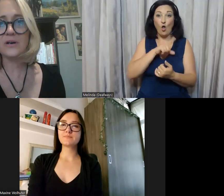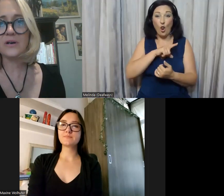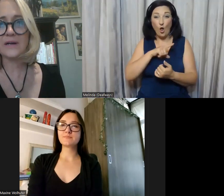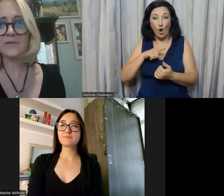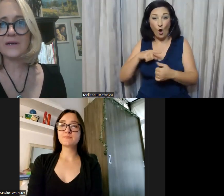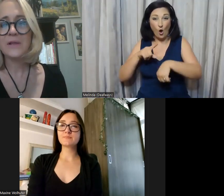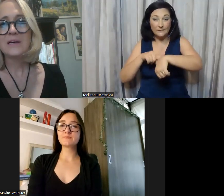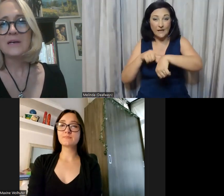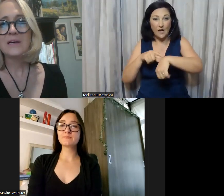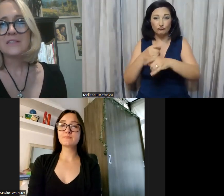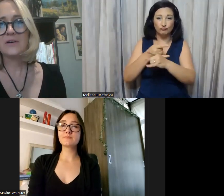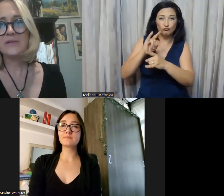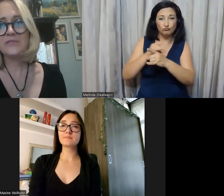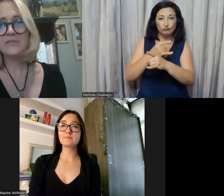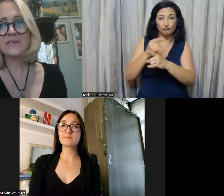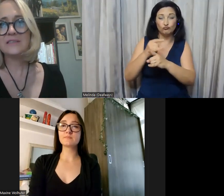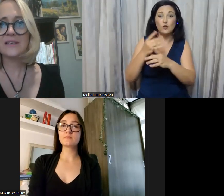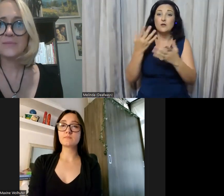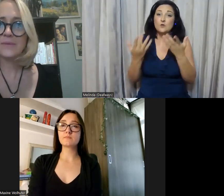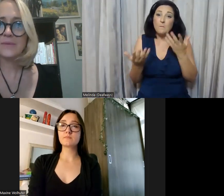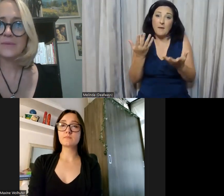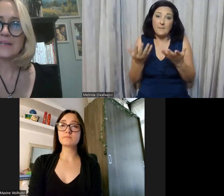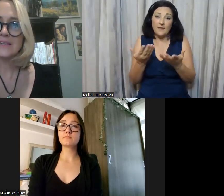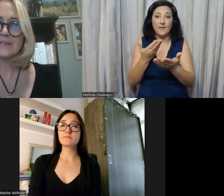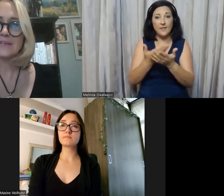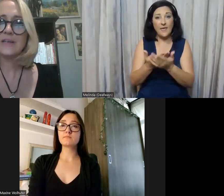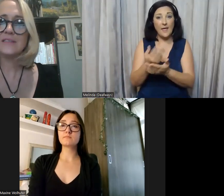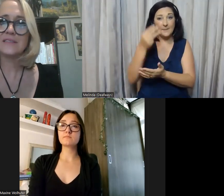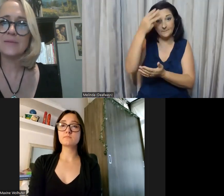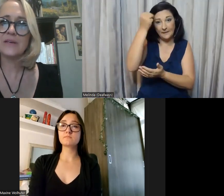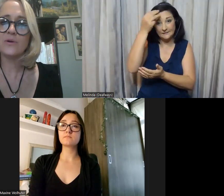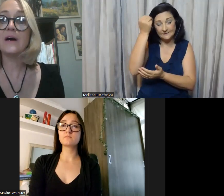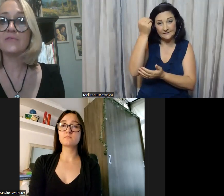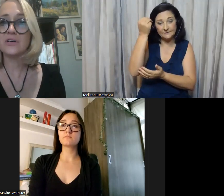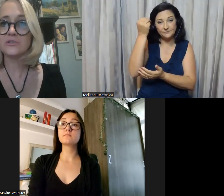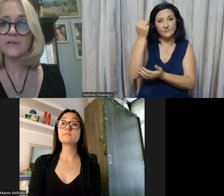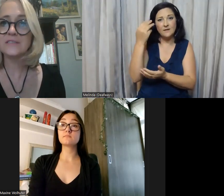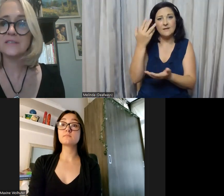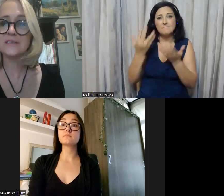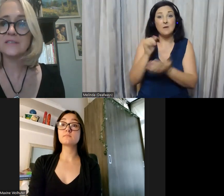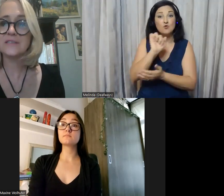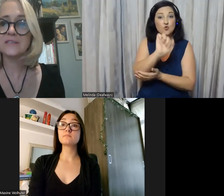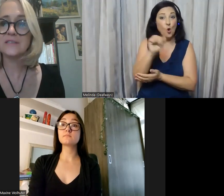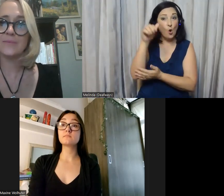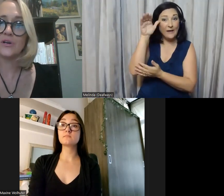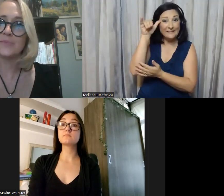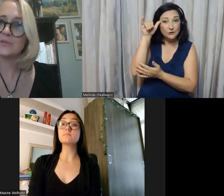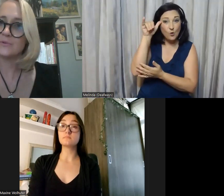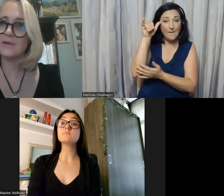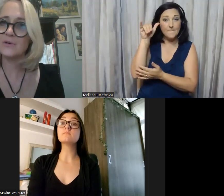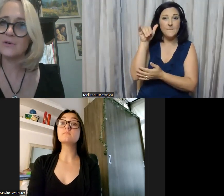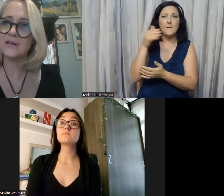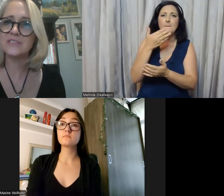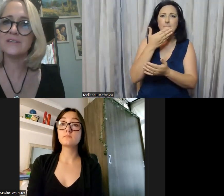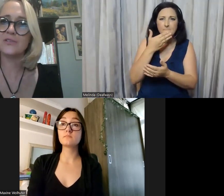ne? So if she can send me, Maxine, if you can send me I've got your Instagram logins, but I would love to